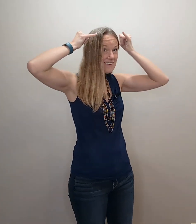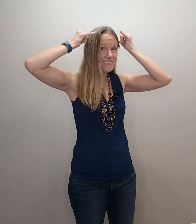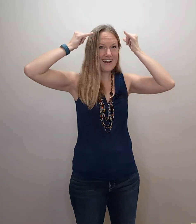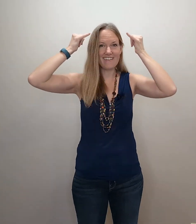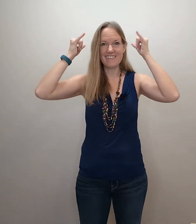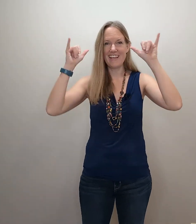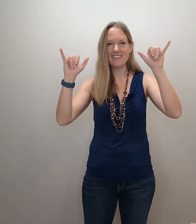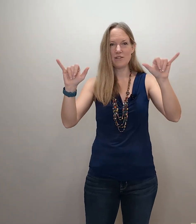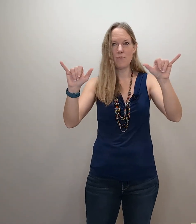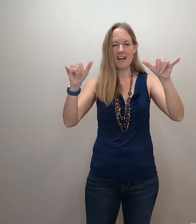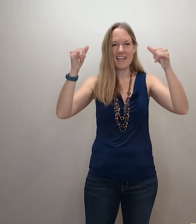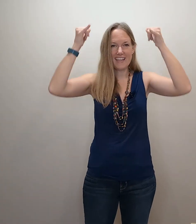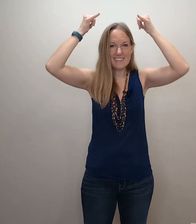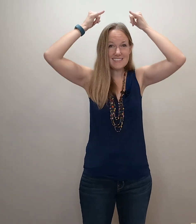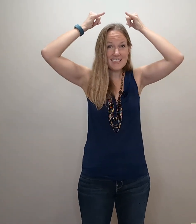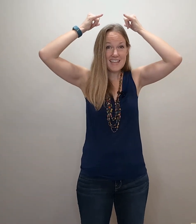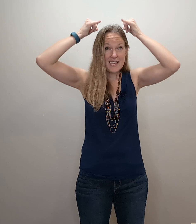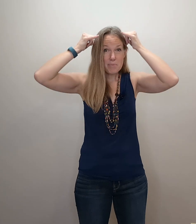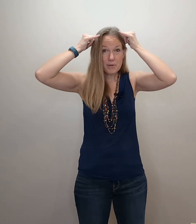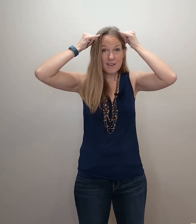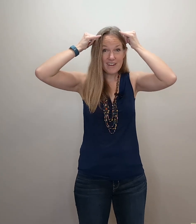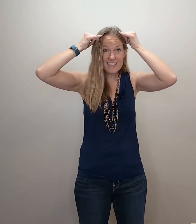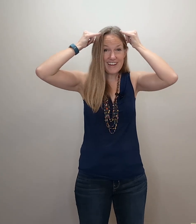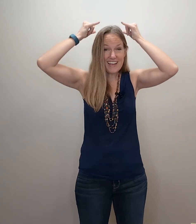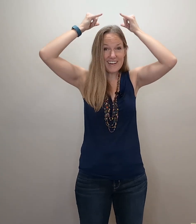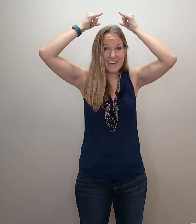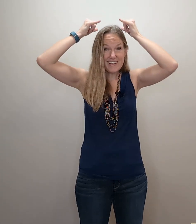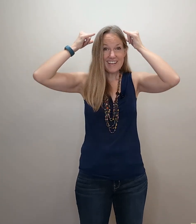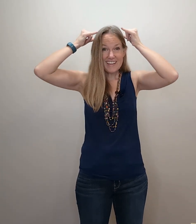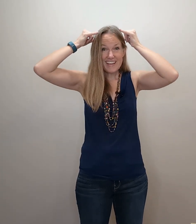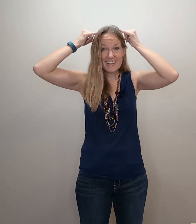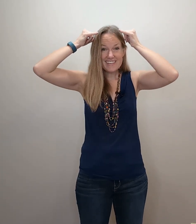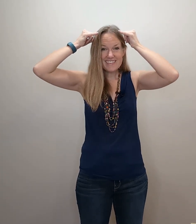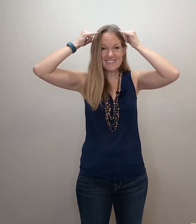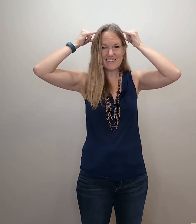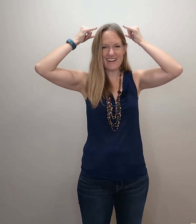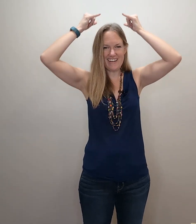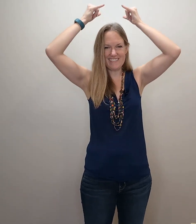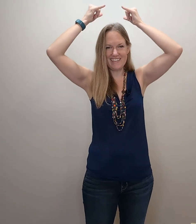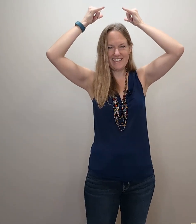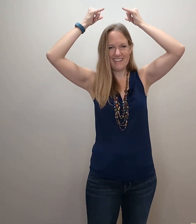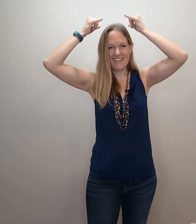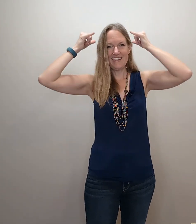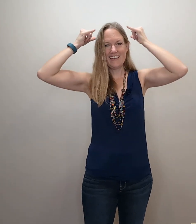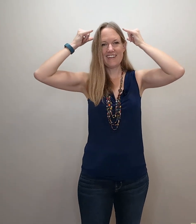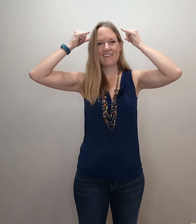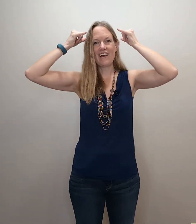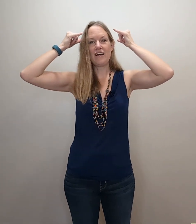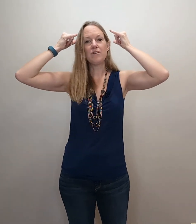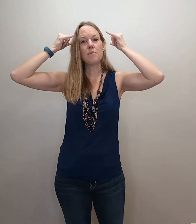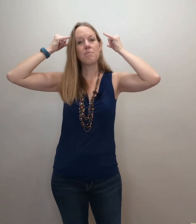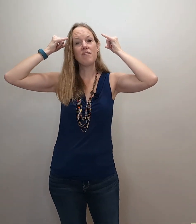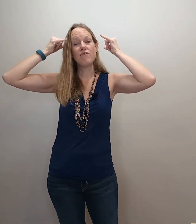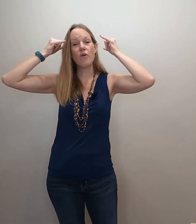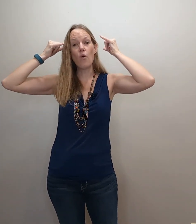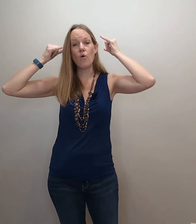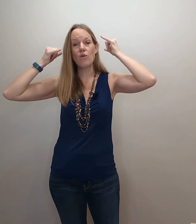little crown, okay? So Y hands, put it on your head. Okay, there's your crown. Crown. Before